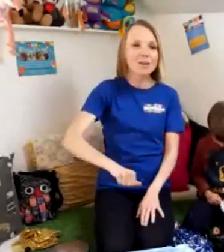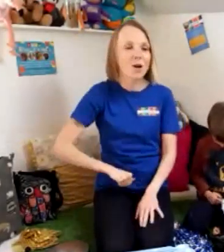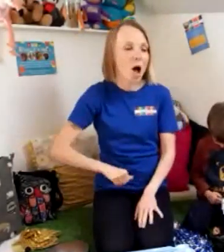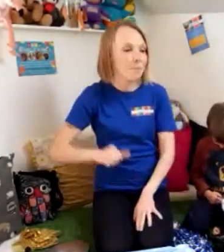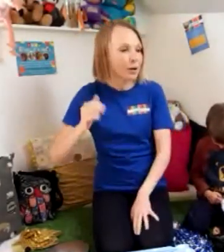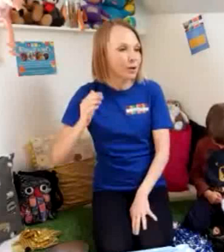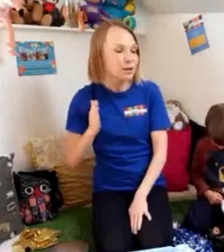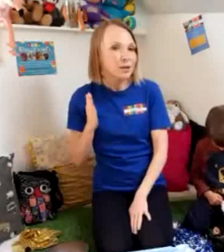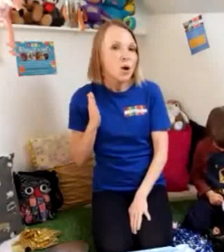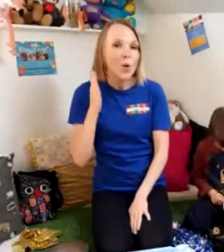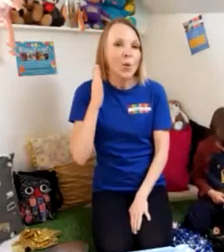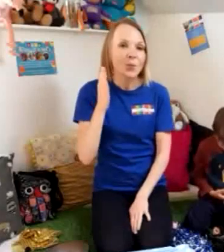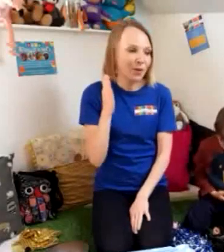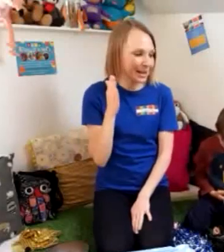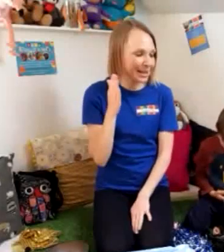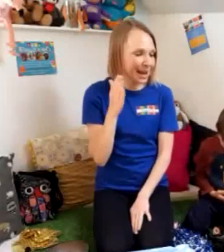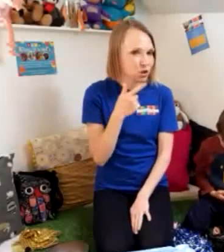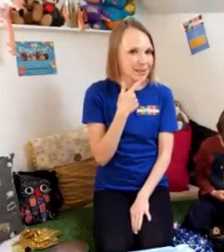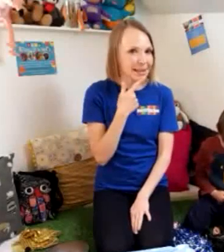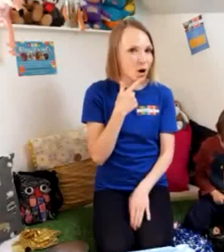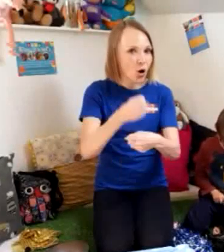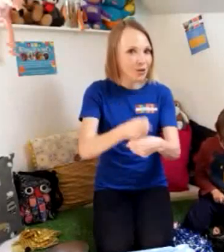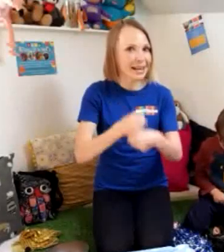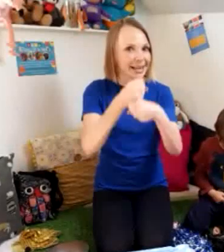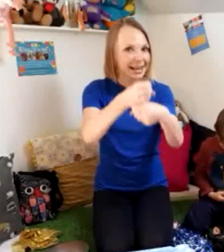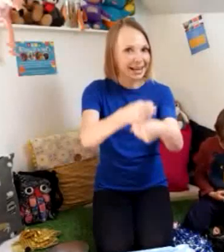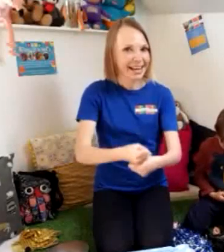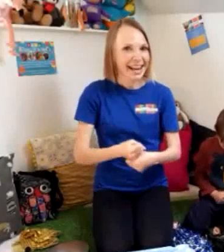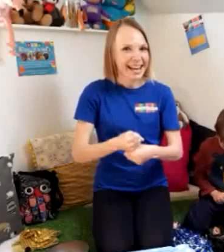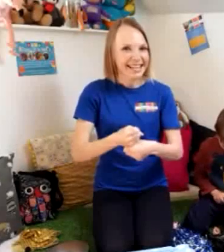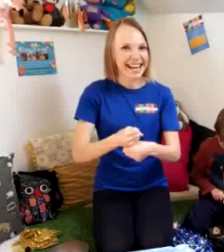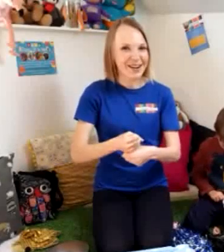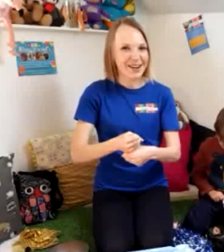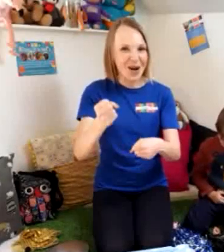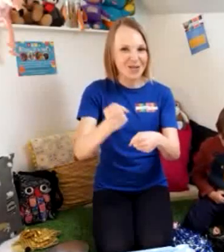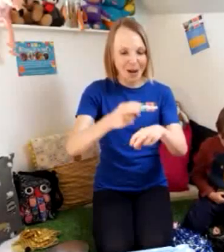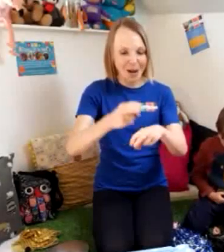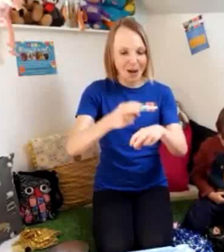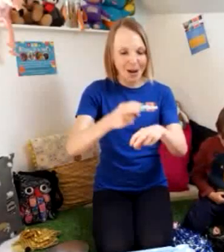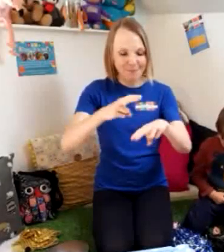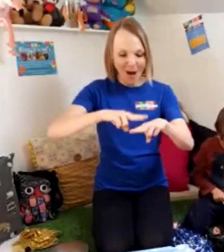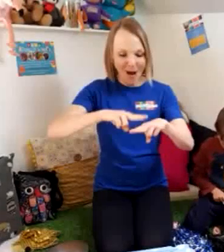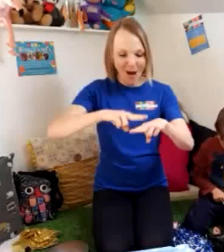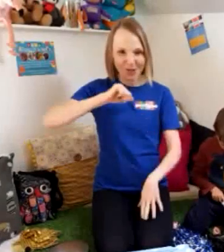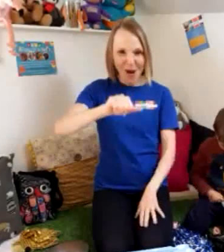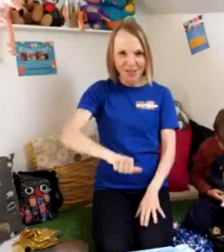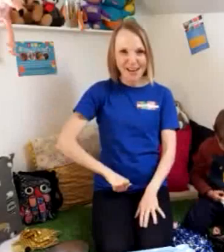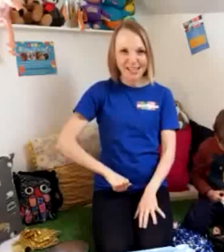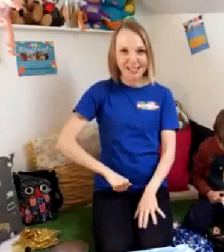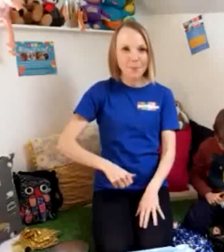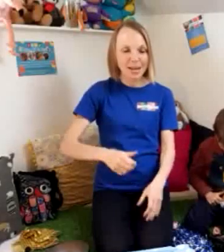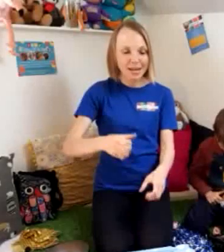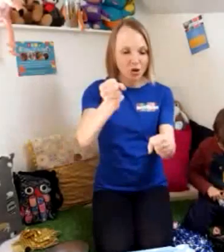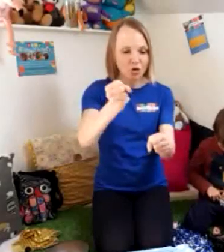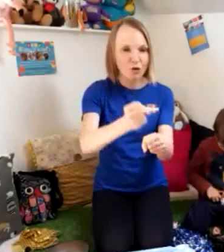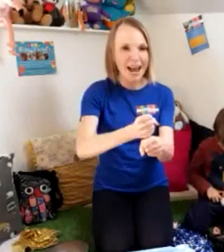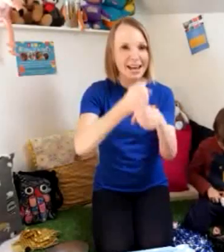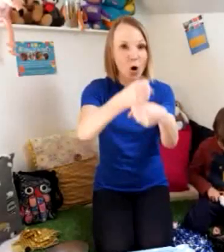we're on our way to Grandpa's farm. Right, now shall we see a horsey? Down on Grandpa's farm, there is a big grey